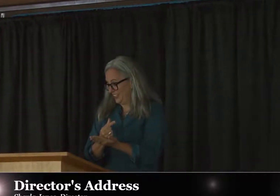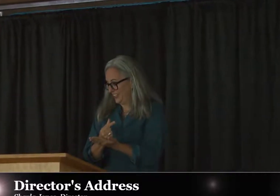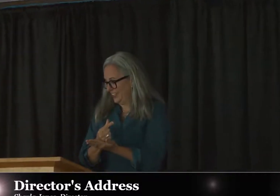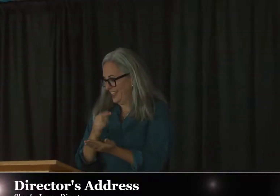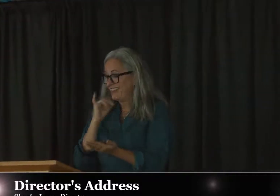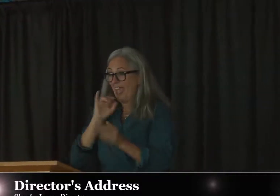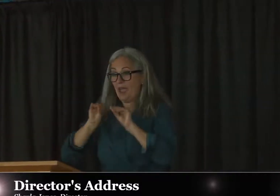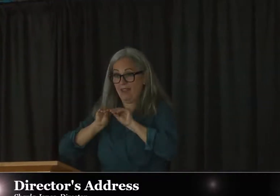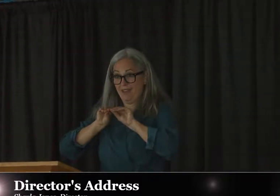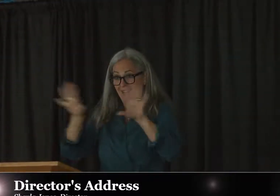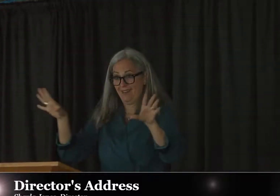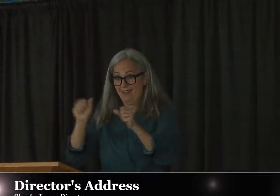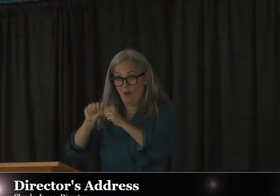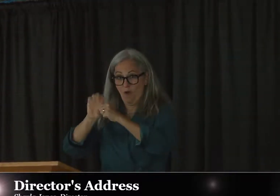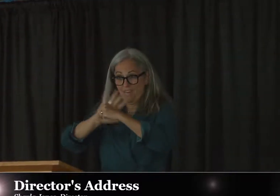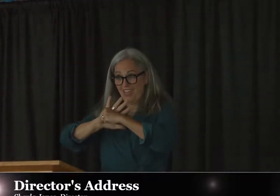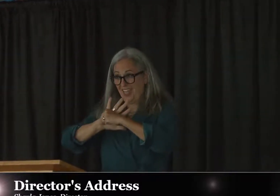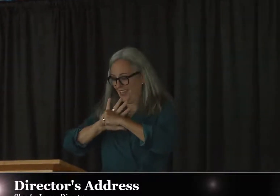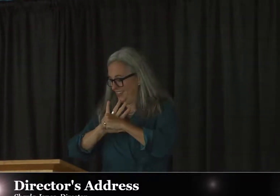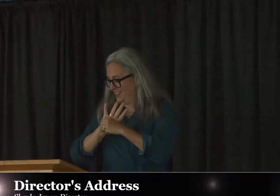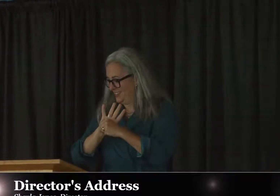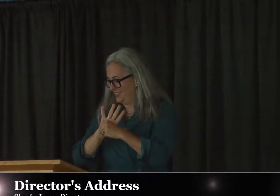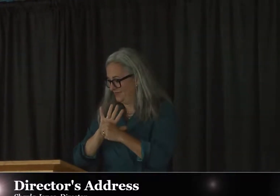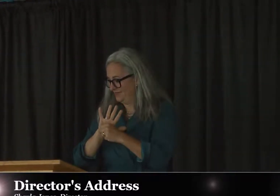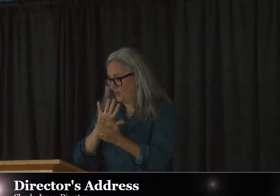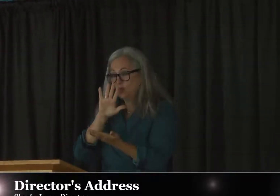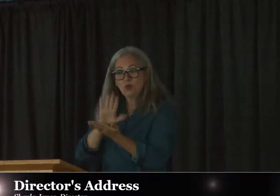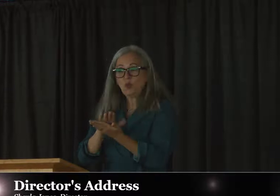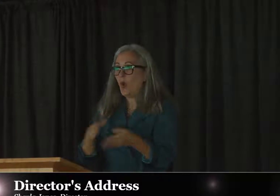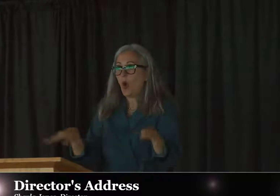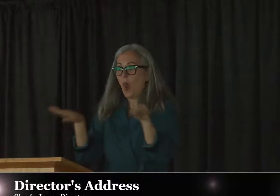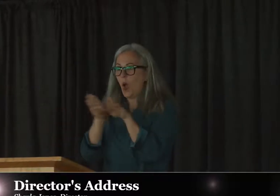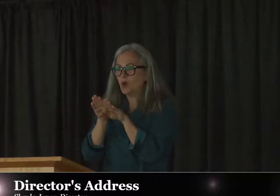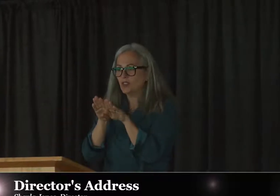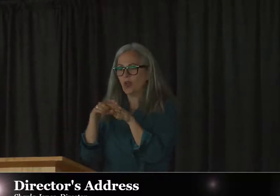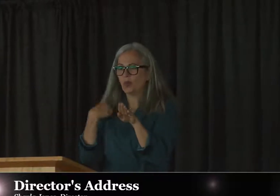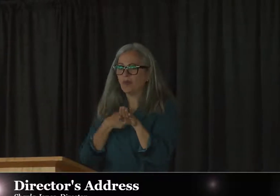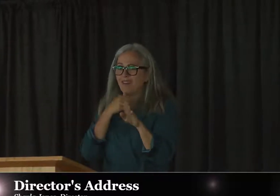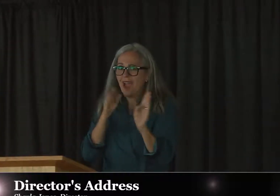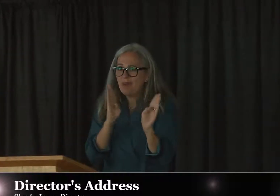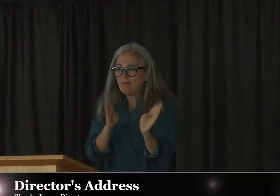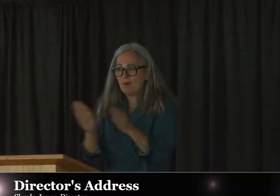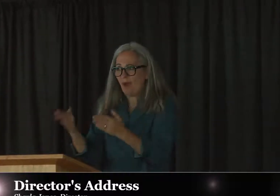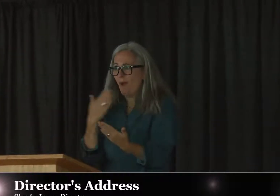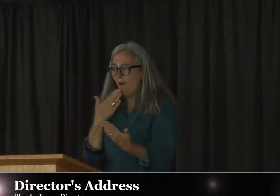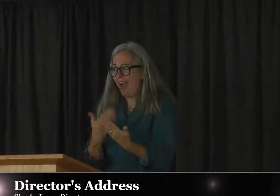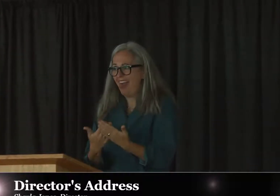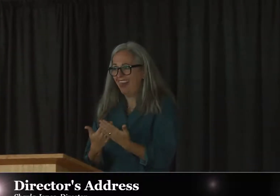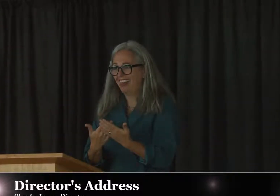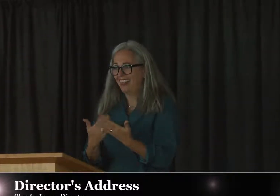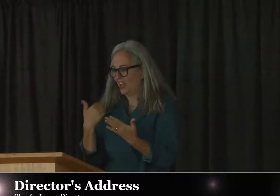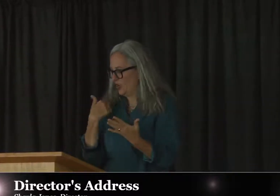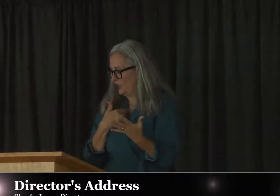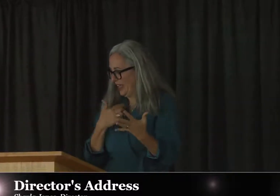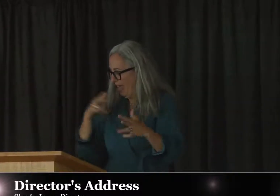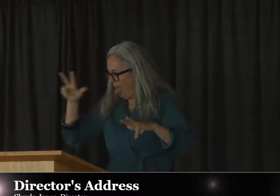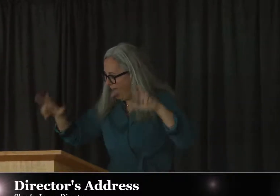thinking about last year's graduation after COVID, the school was closed and we didn't prepare